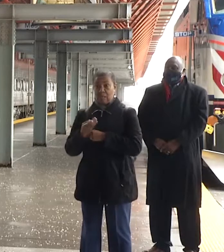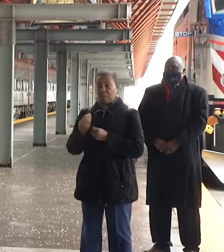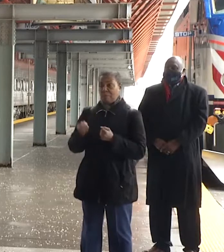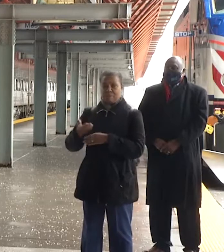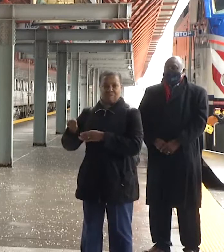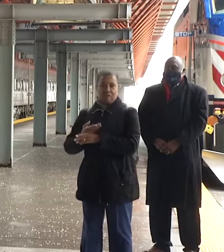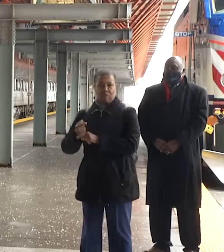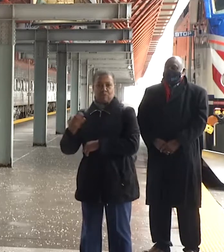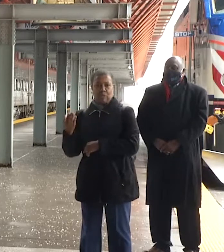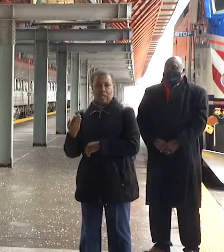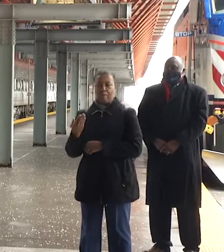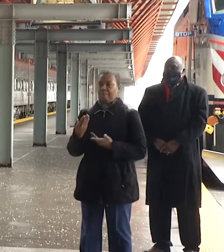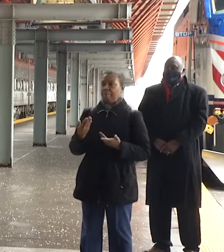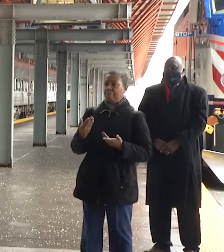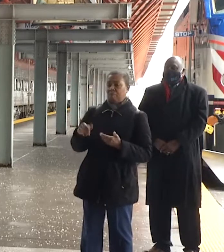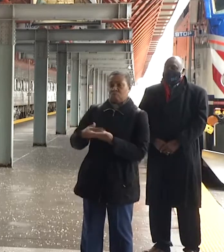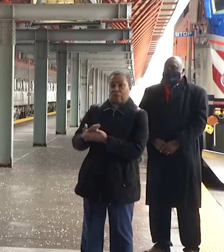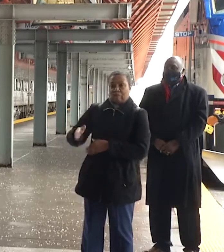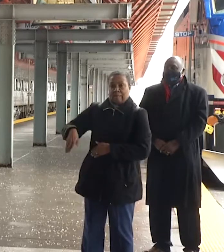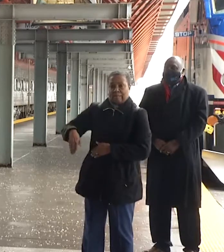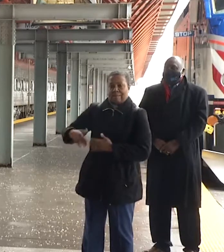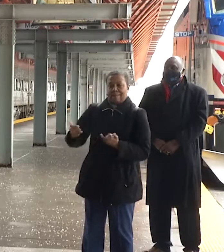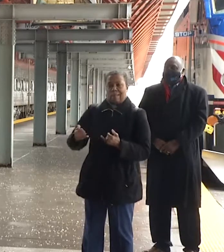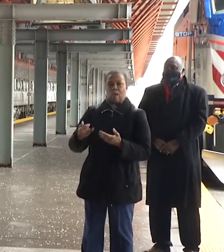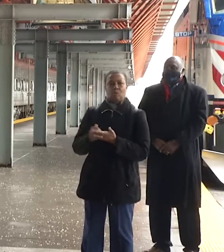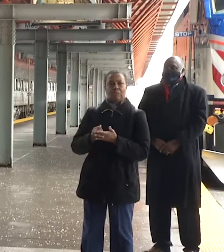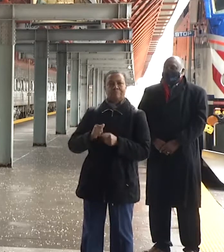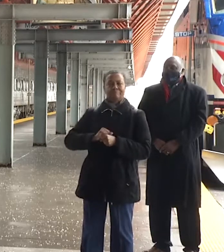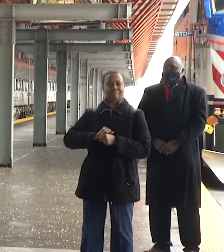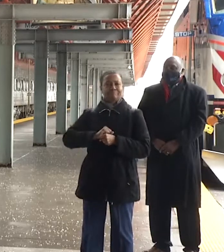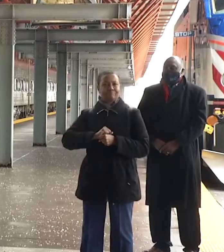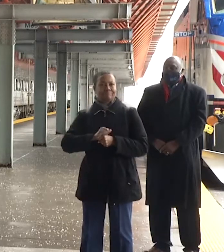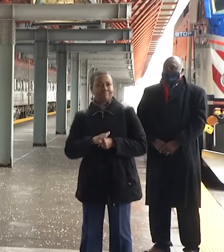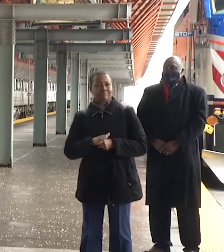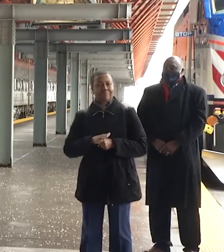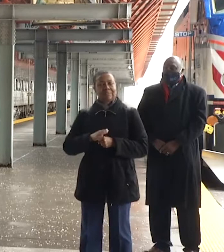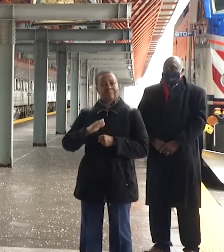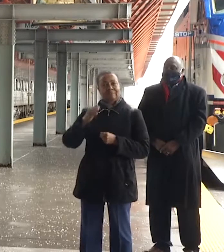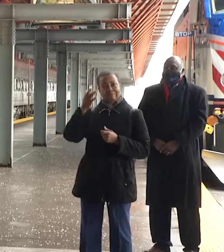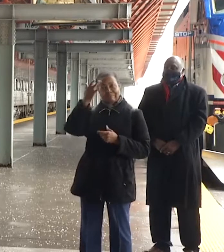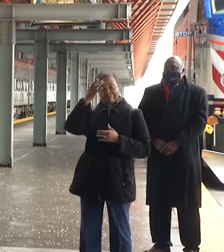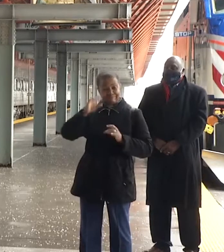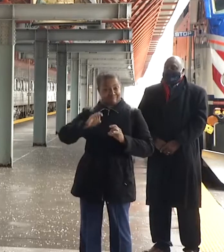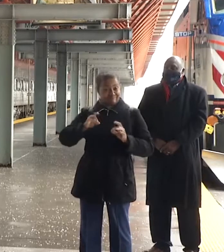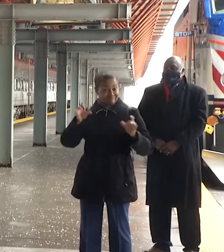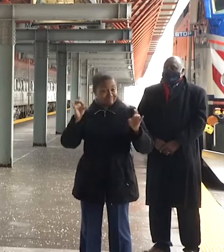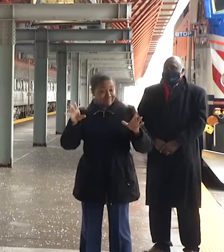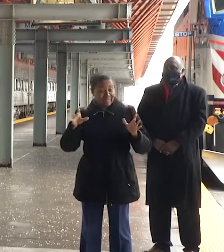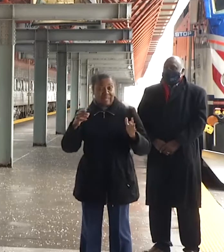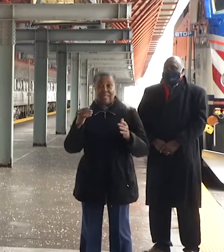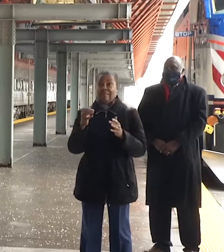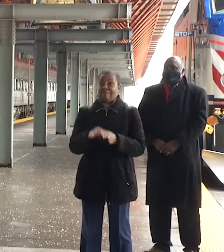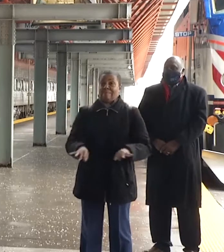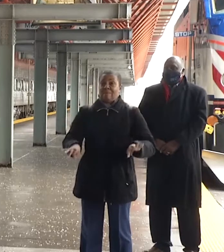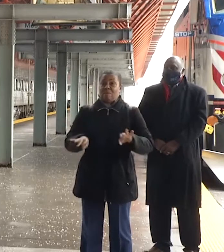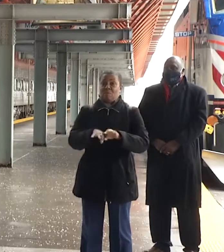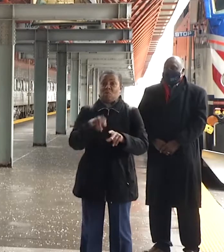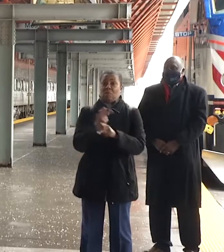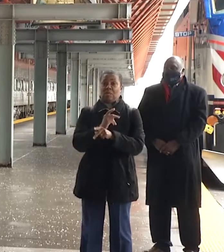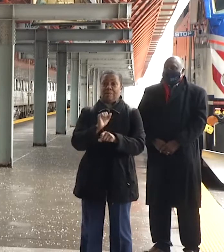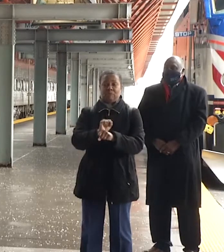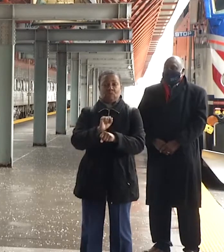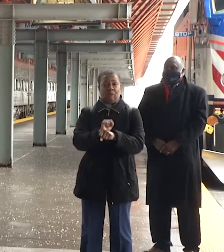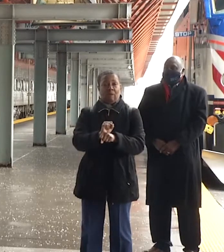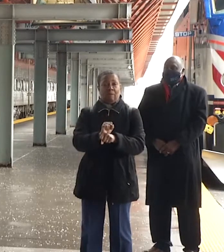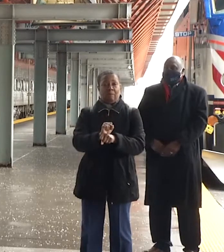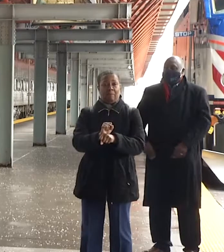job. And right now, in the current climate, with the pandemic, every dollar counts.